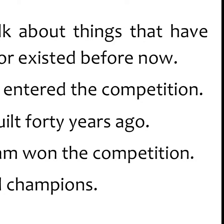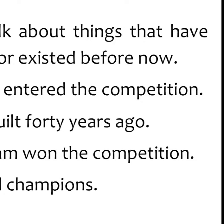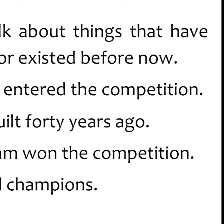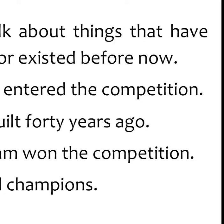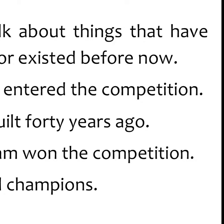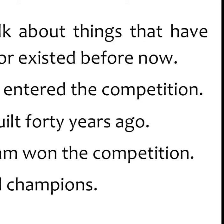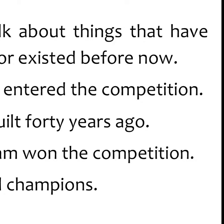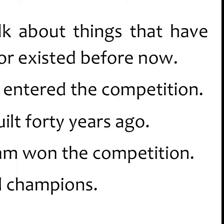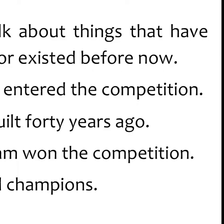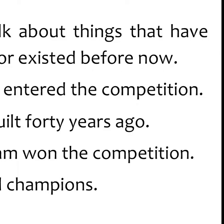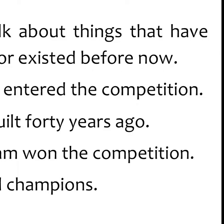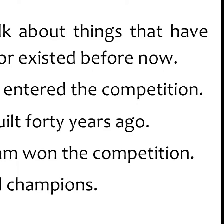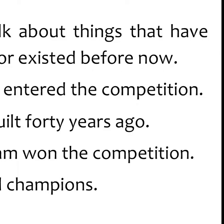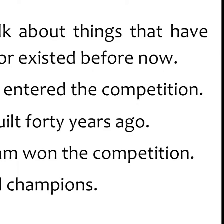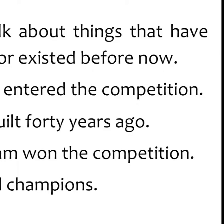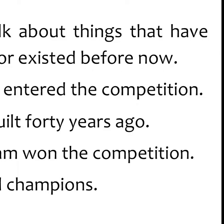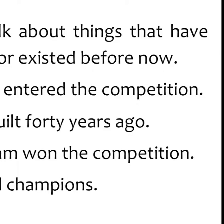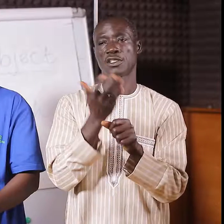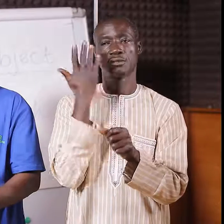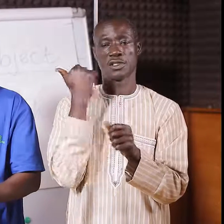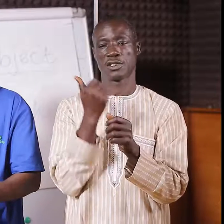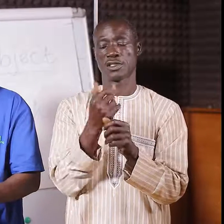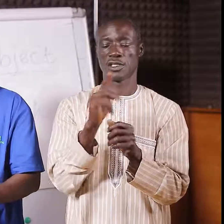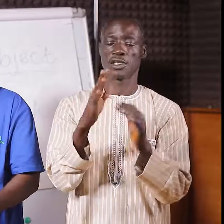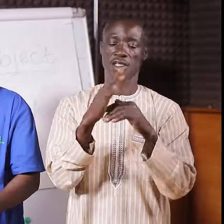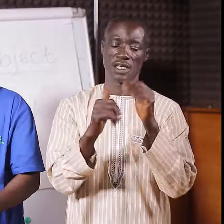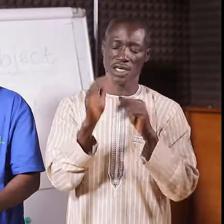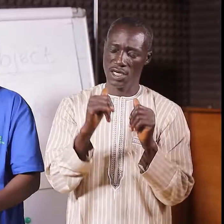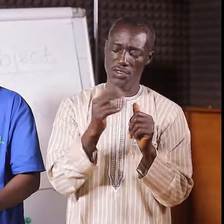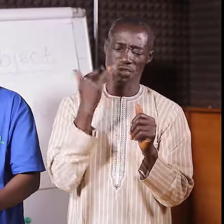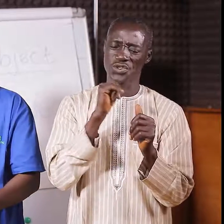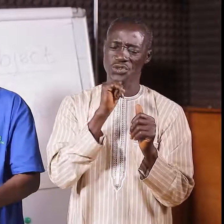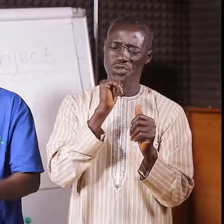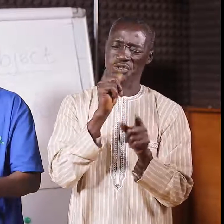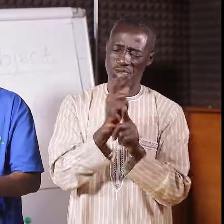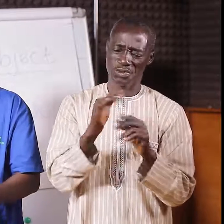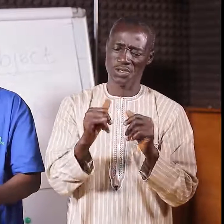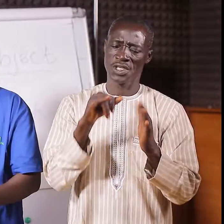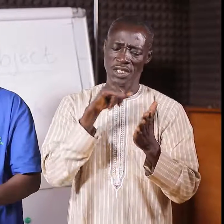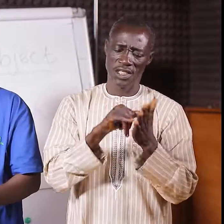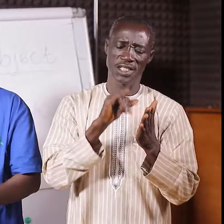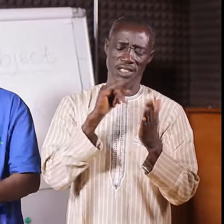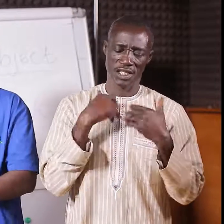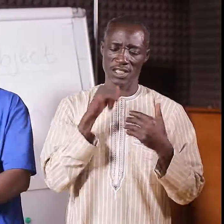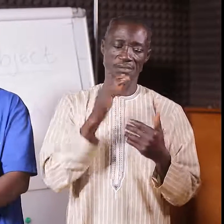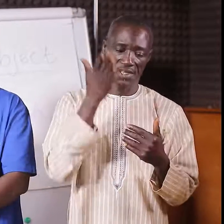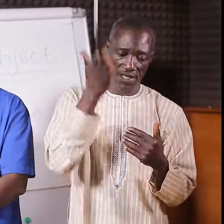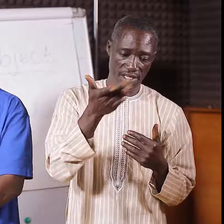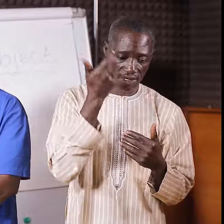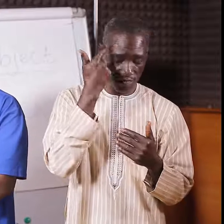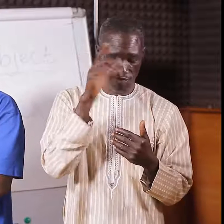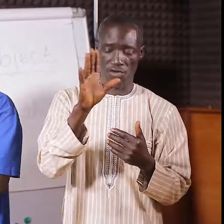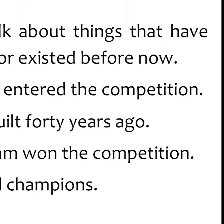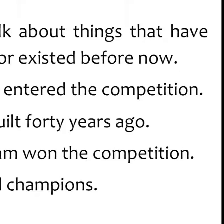built 40 years ago. The house was not just built. It has been there for 40